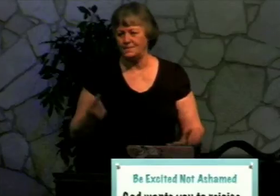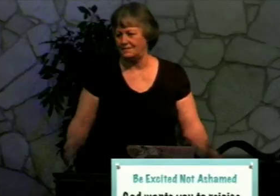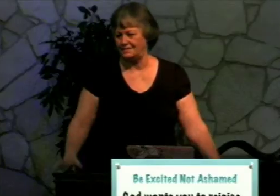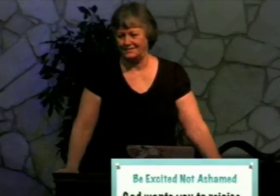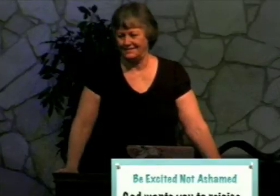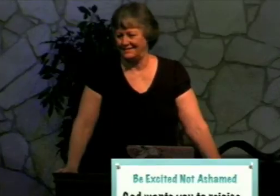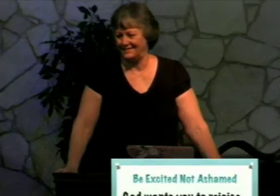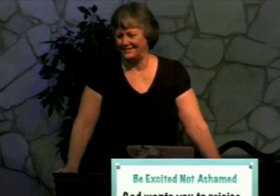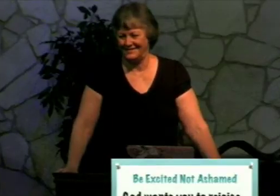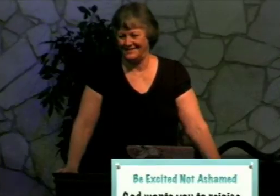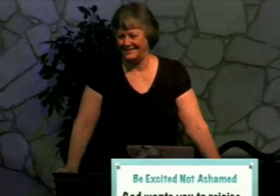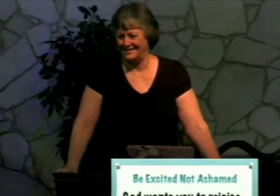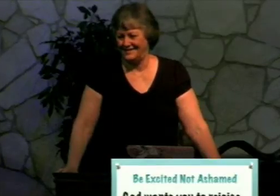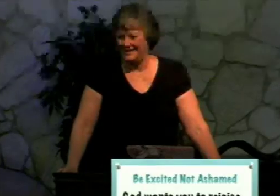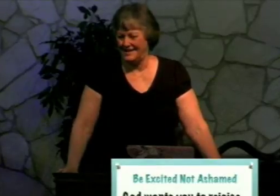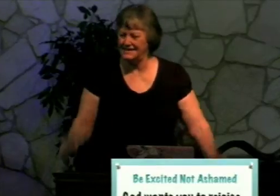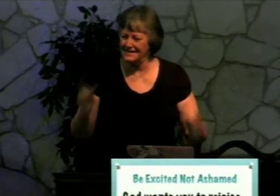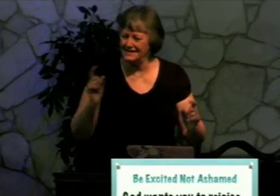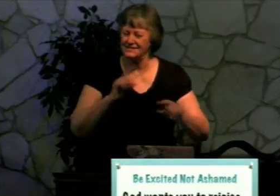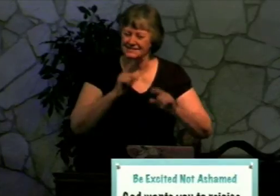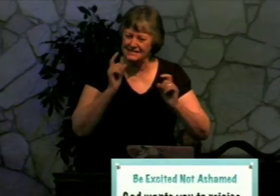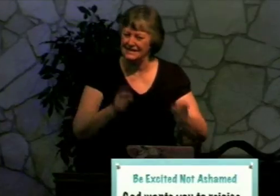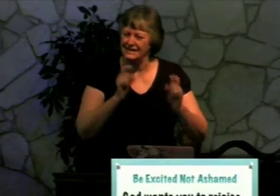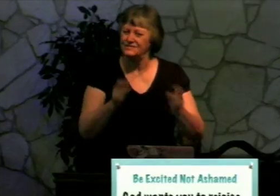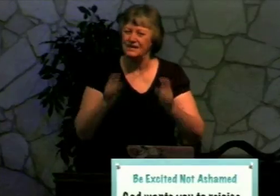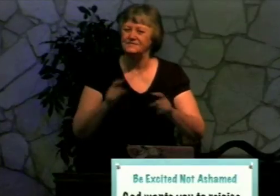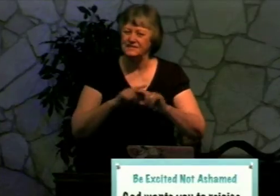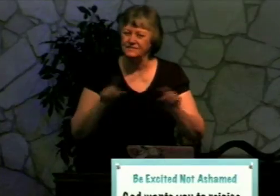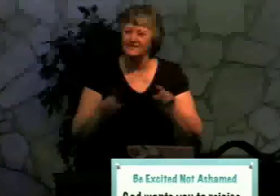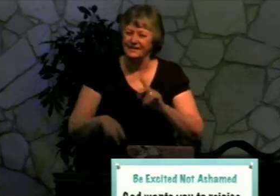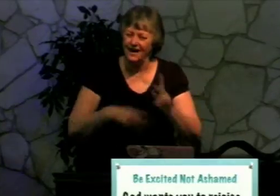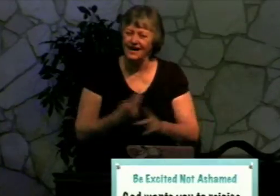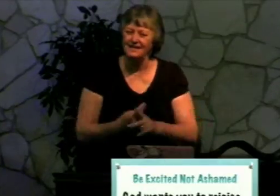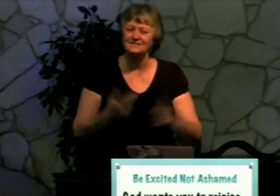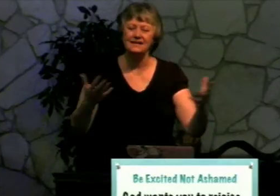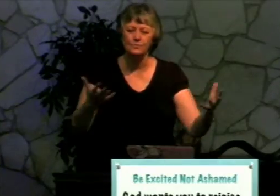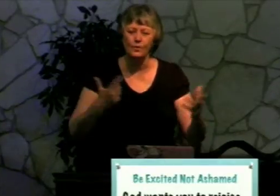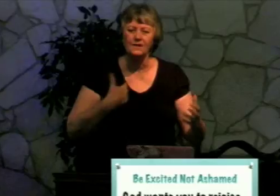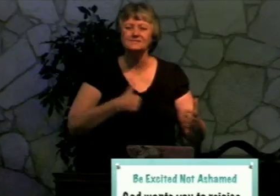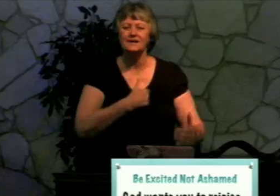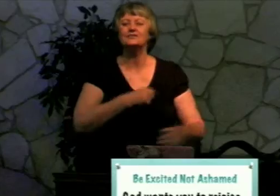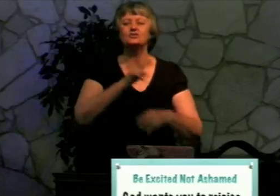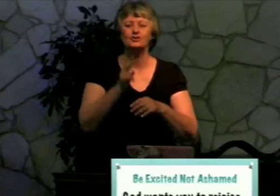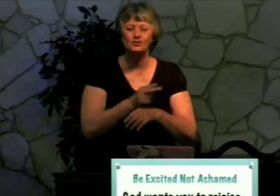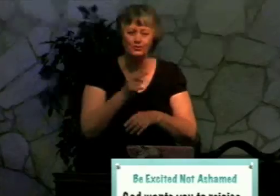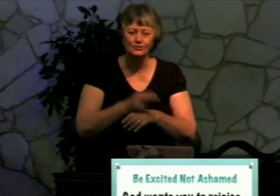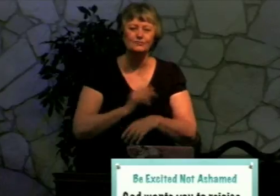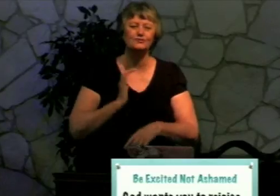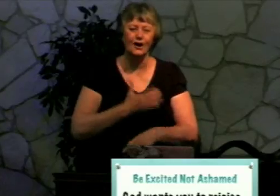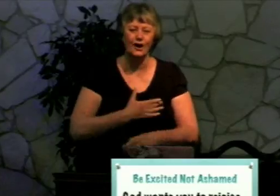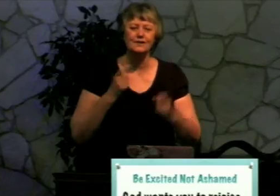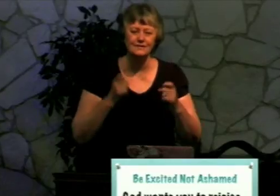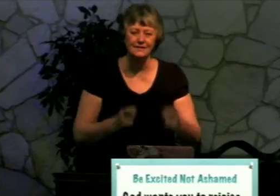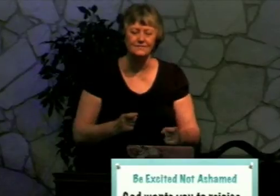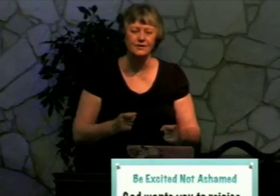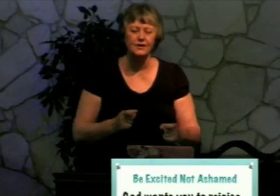something. He gives us gifts of different kinds, and He wants us to use our gifts